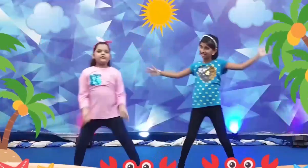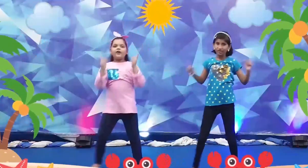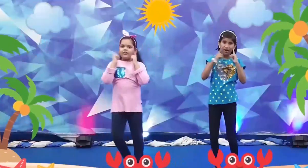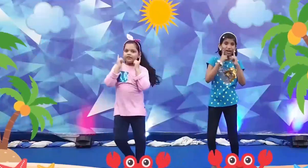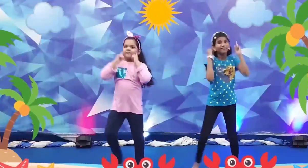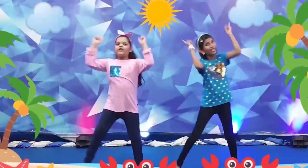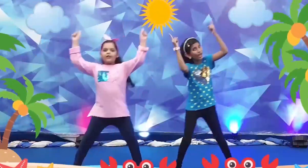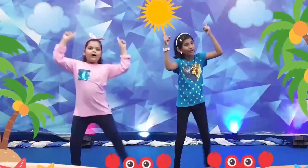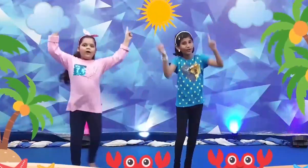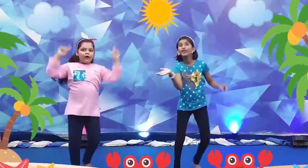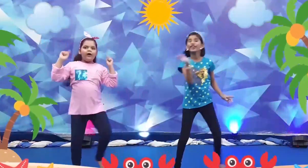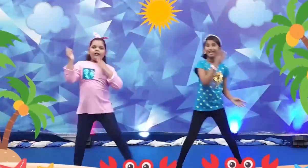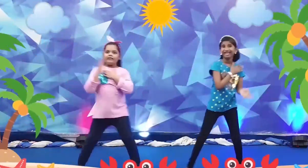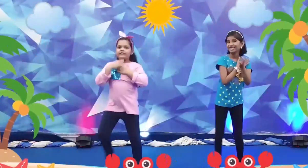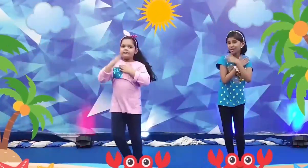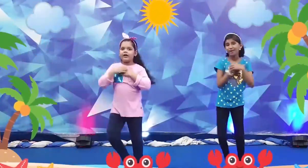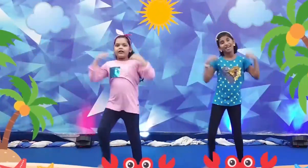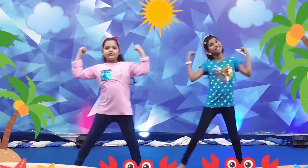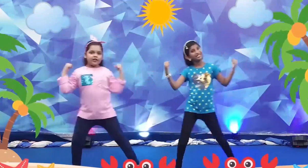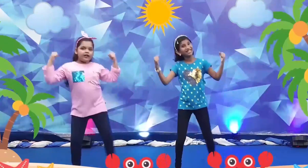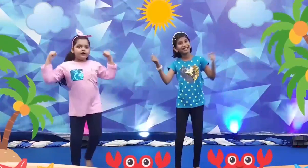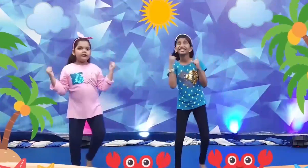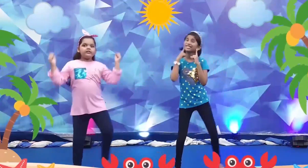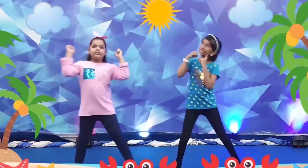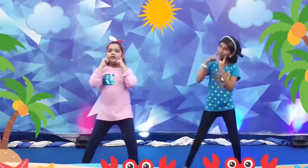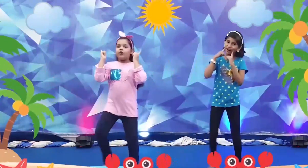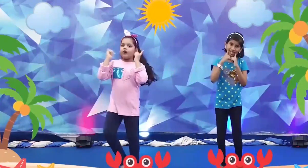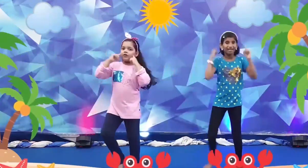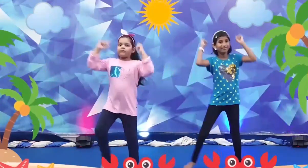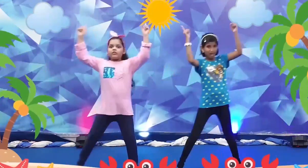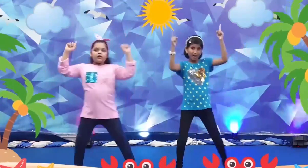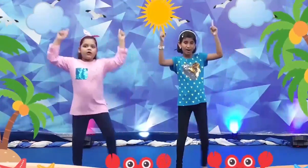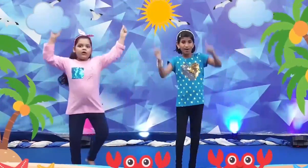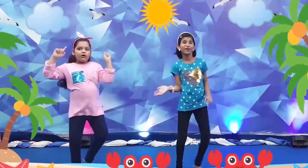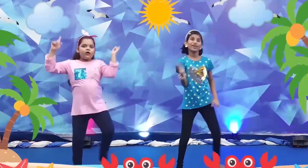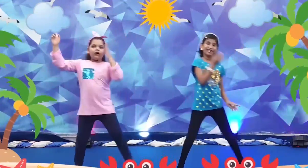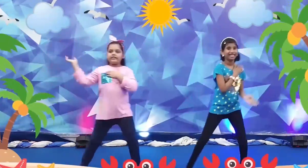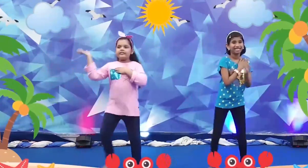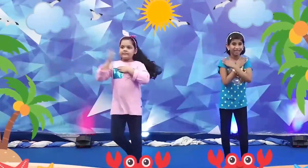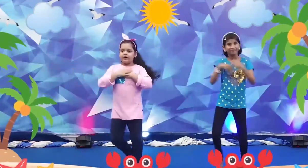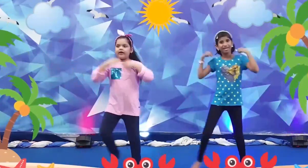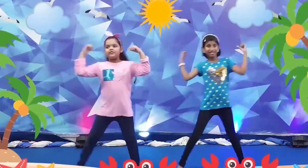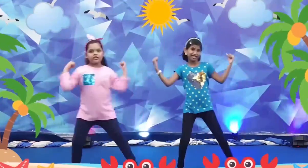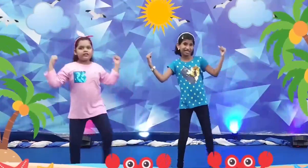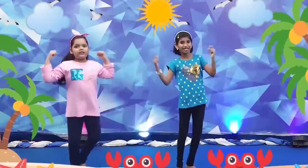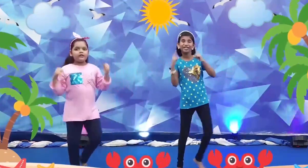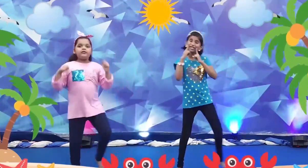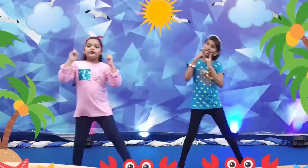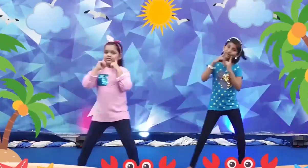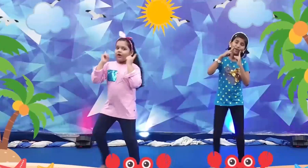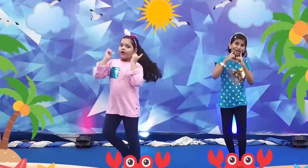The joy of the Lord is my strength. The joy of the Lord is my